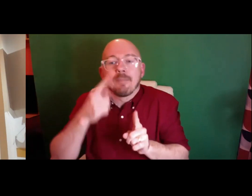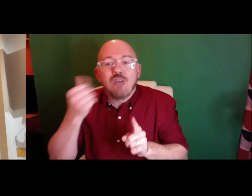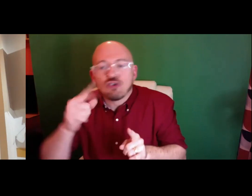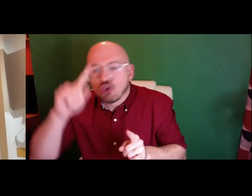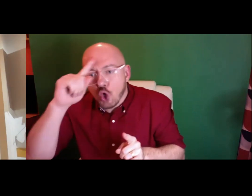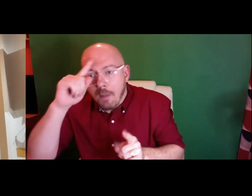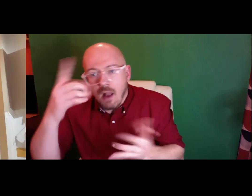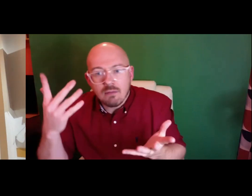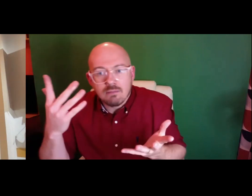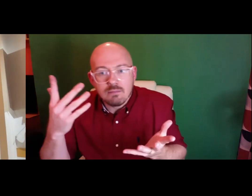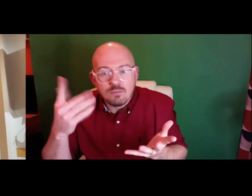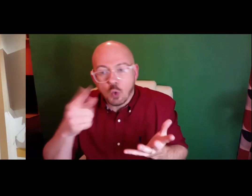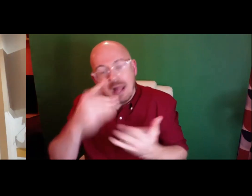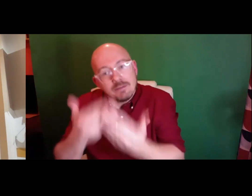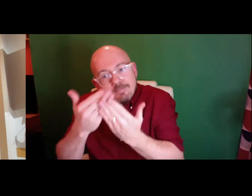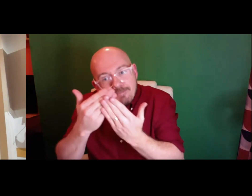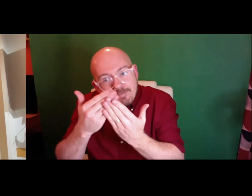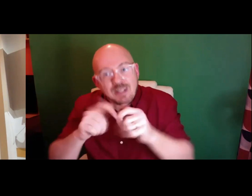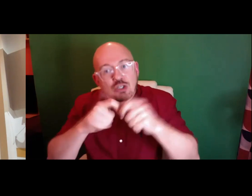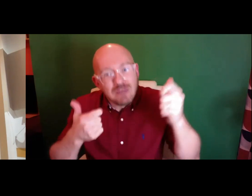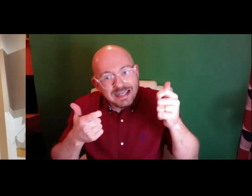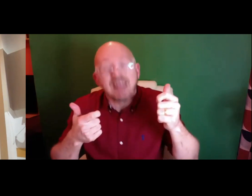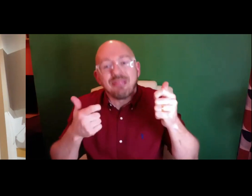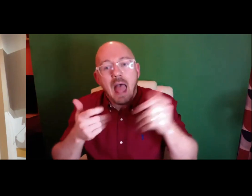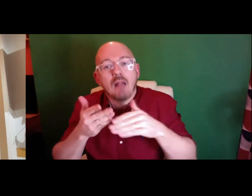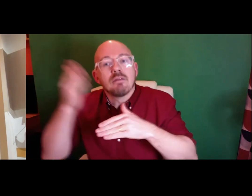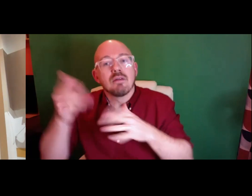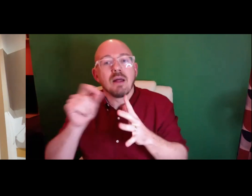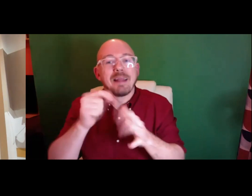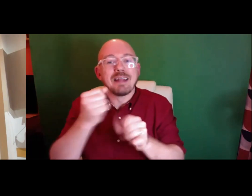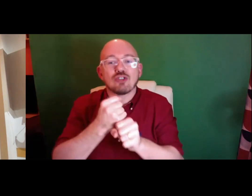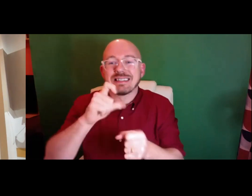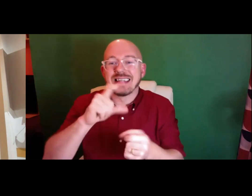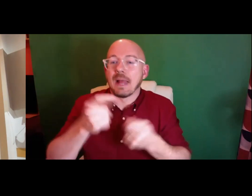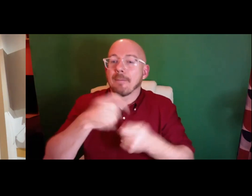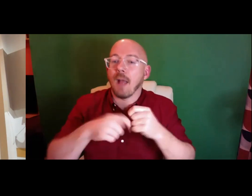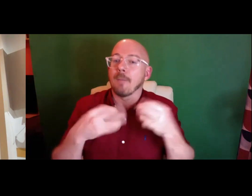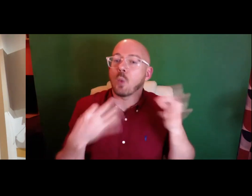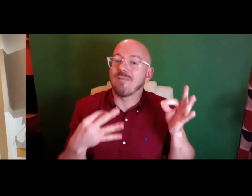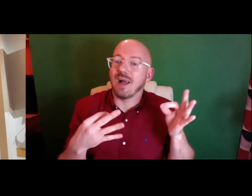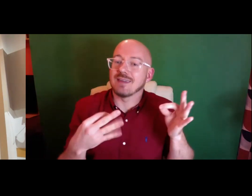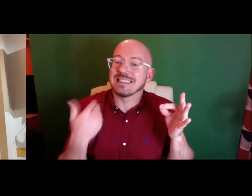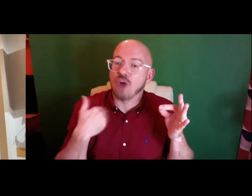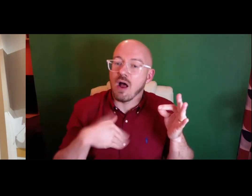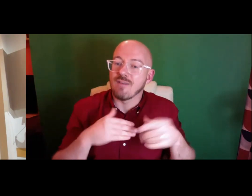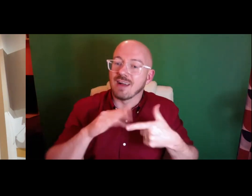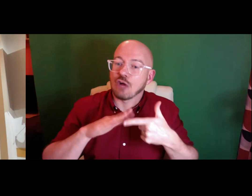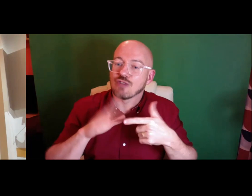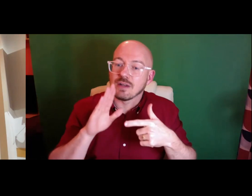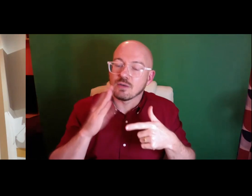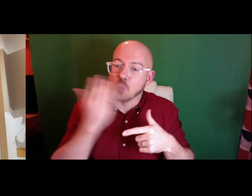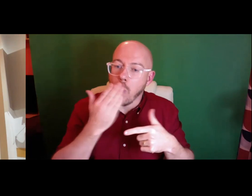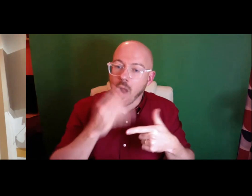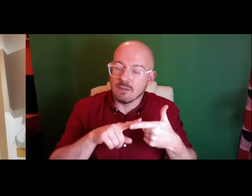so that we can develop courses in learning language, learning how to teach language, in the same way